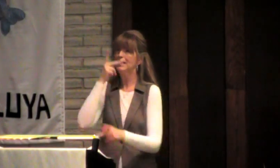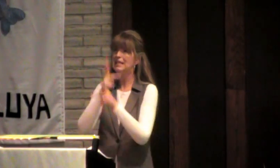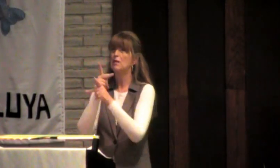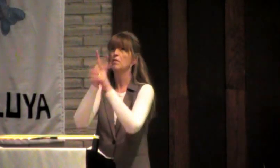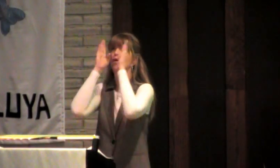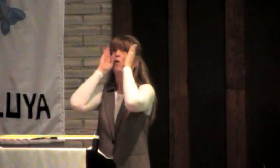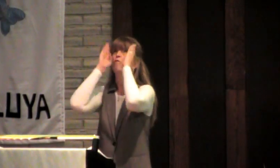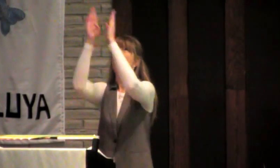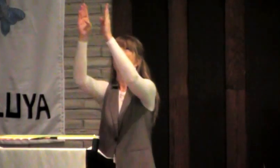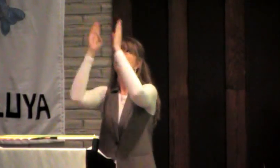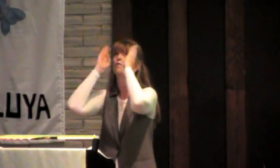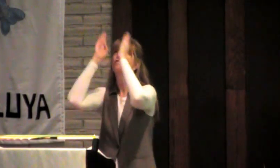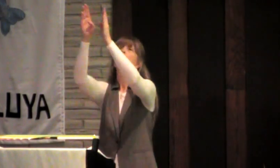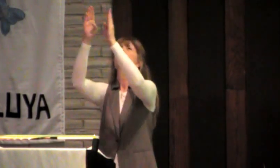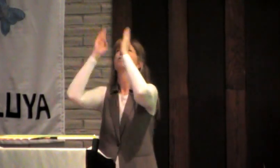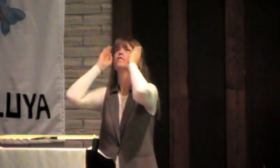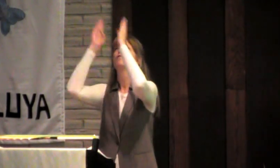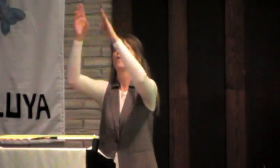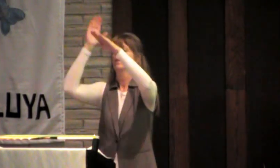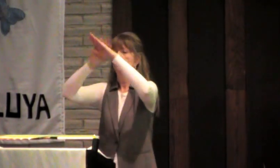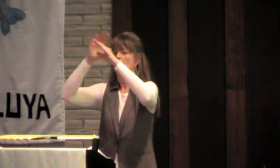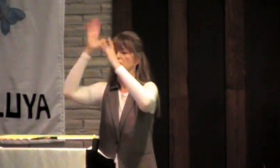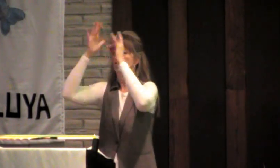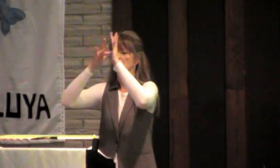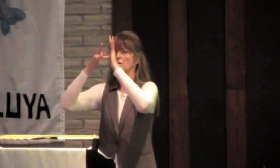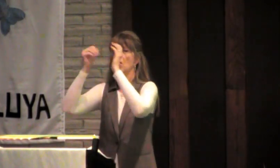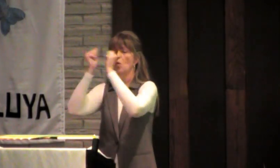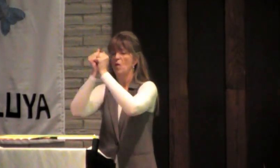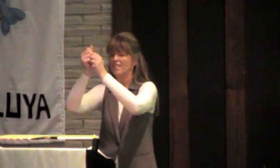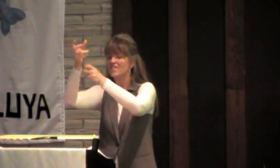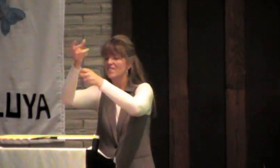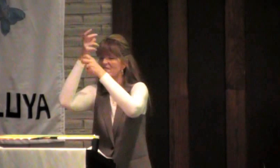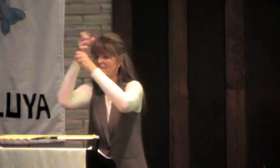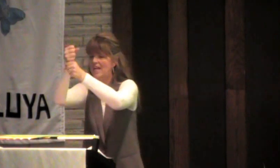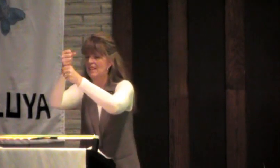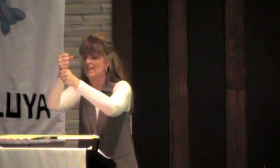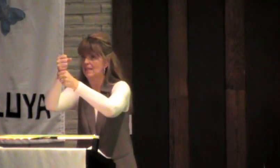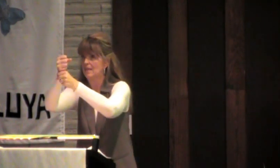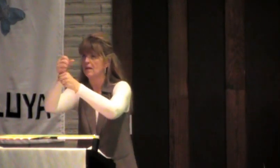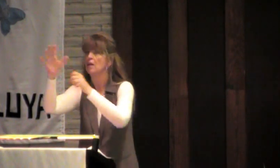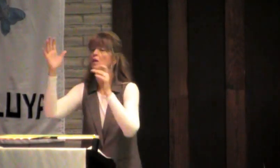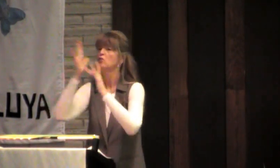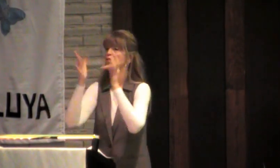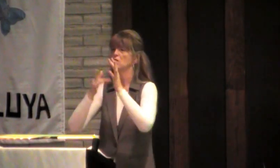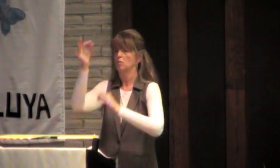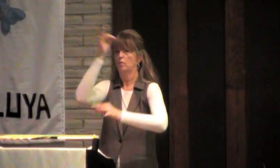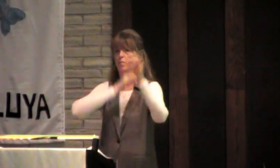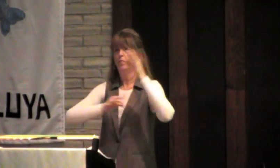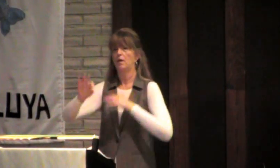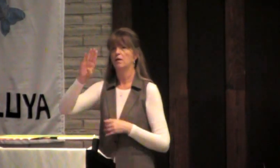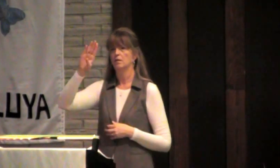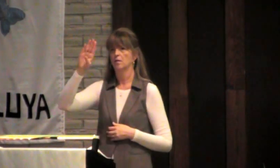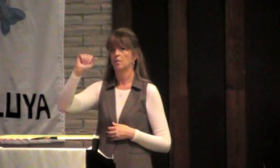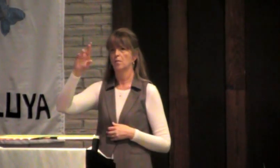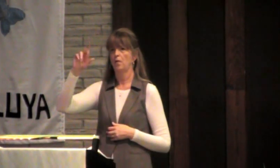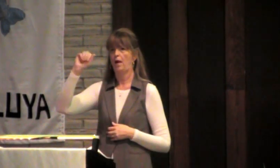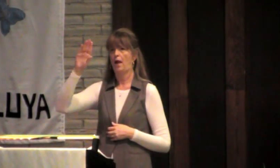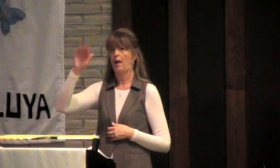And on the cross, we are to focus on Jesus Christ with faith. And Jesus